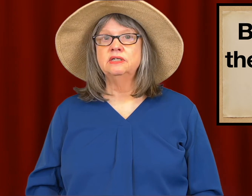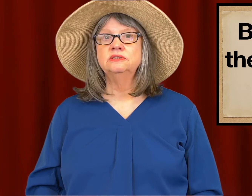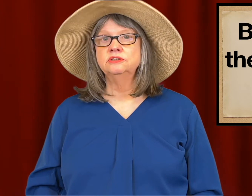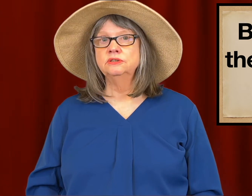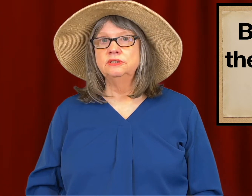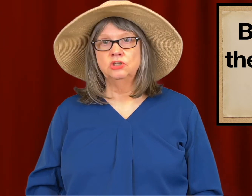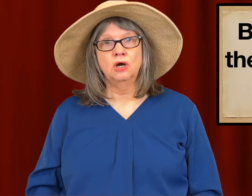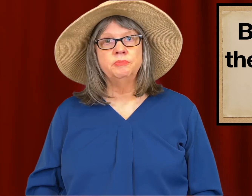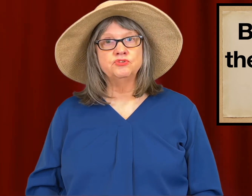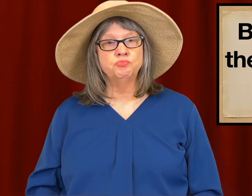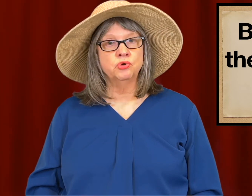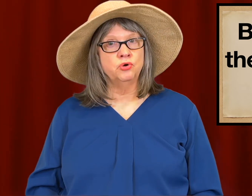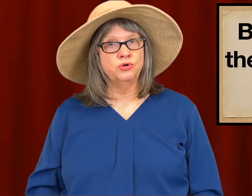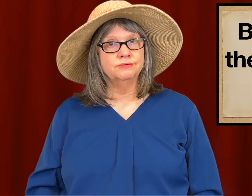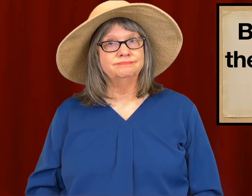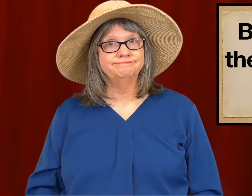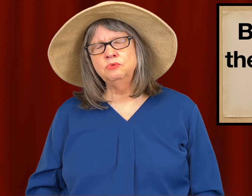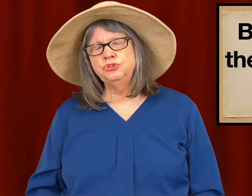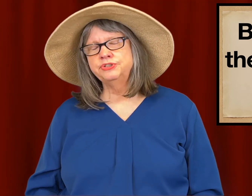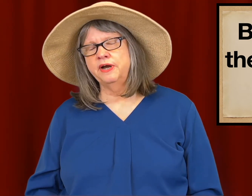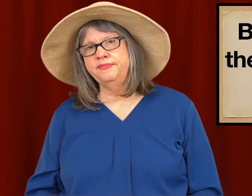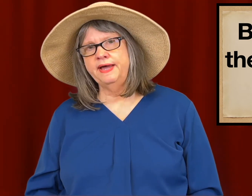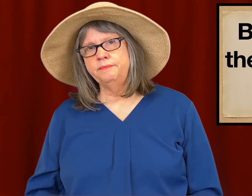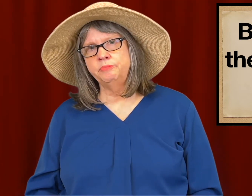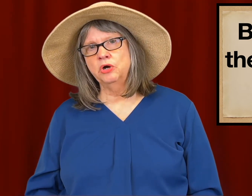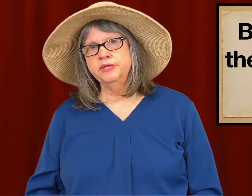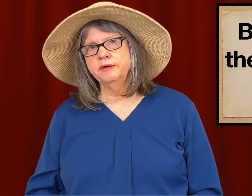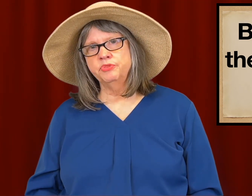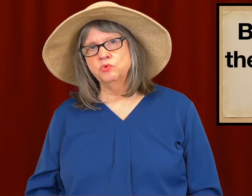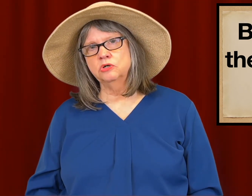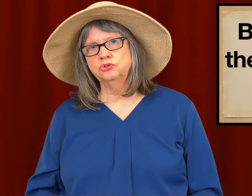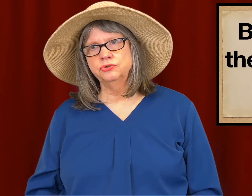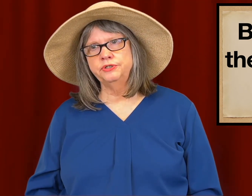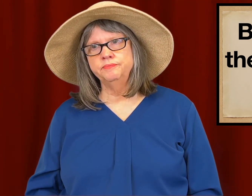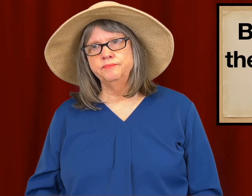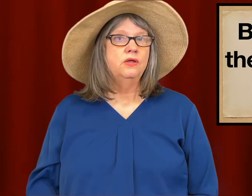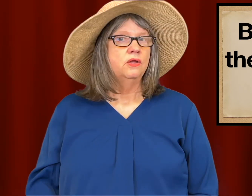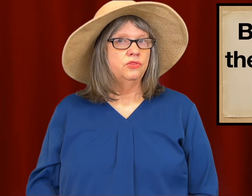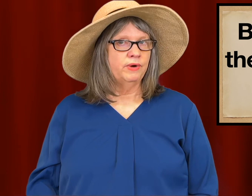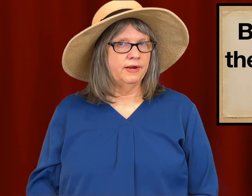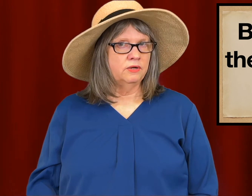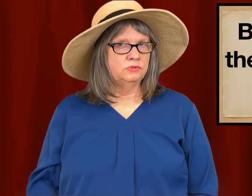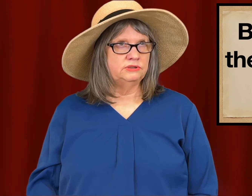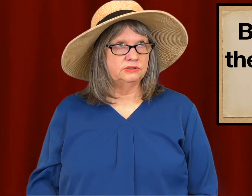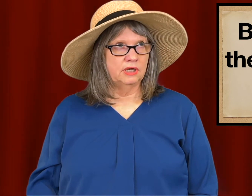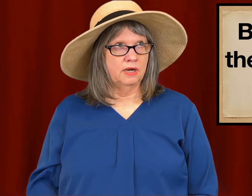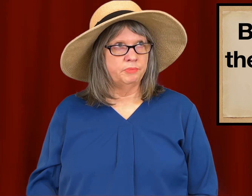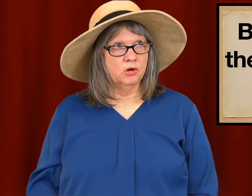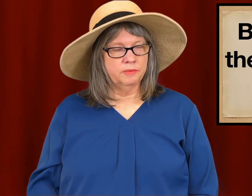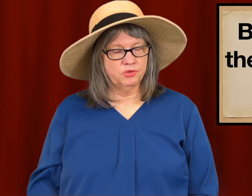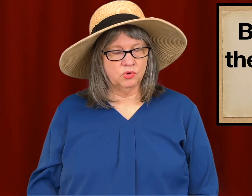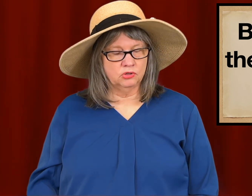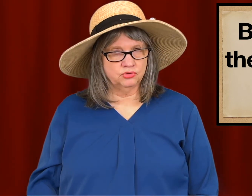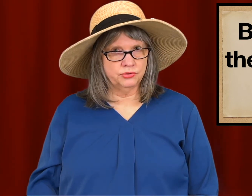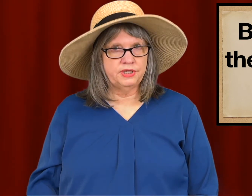because Tom is broke. How would you sign that, barking up the wrong tree? The way I would sign bark up the wrong tree in